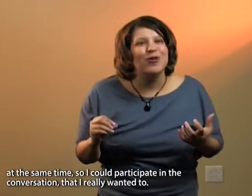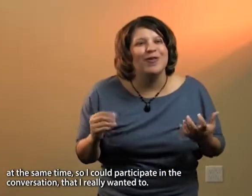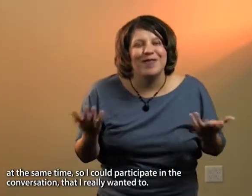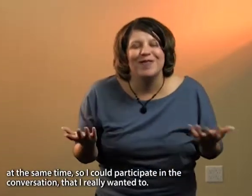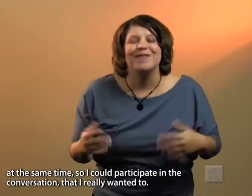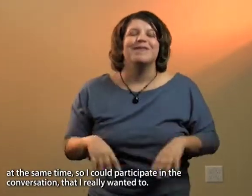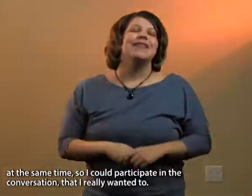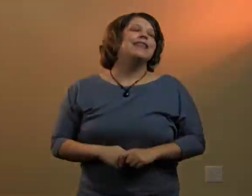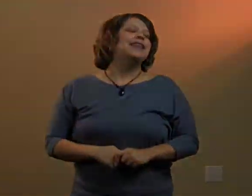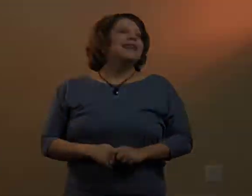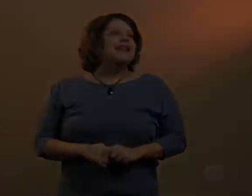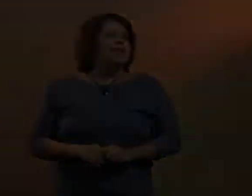conversation That I really wanted to